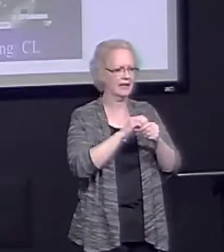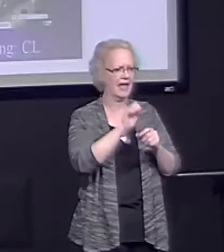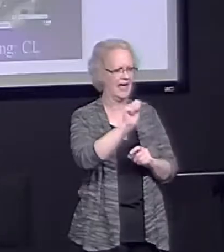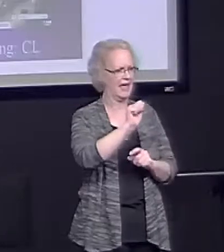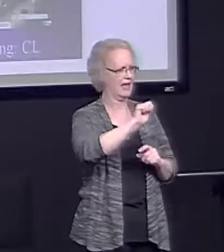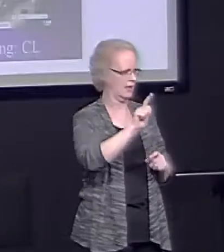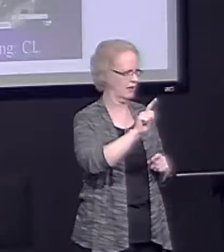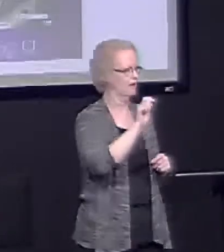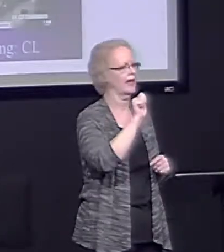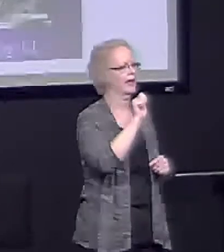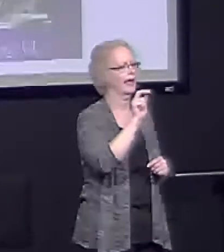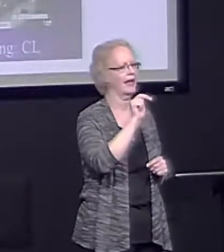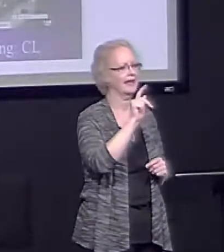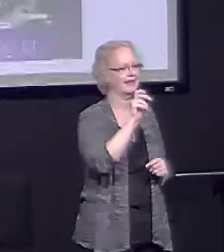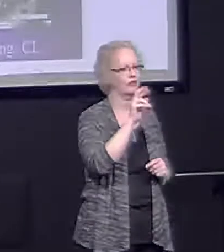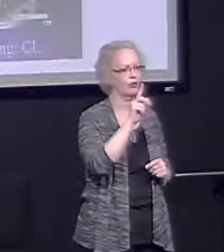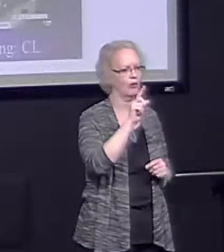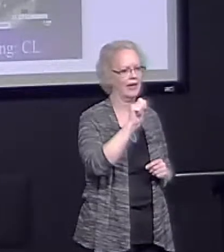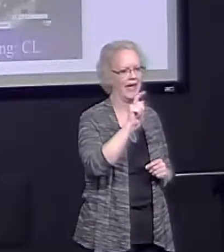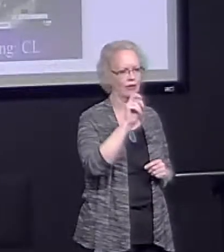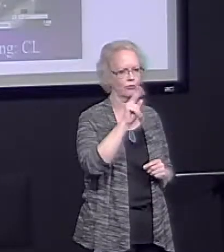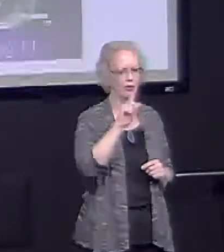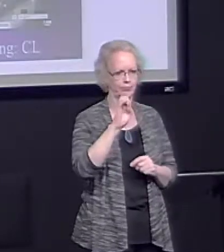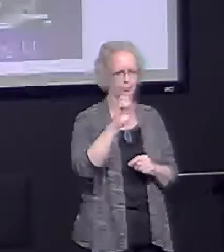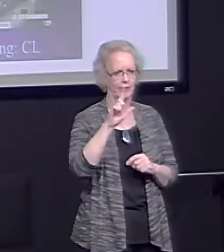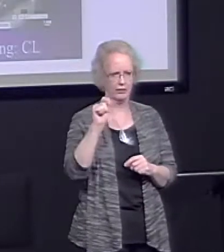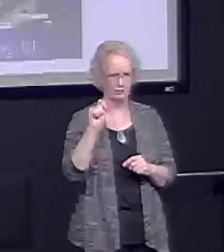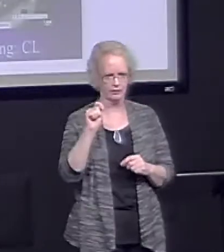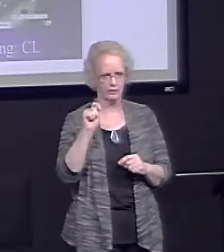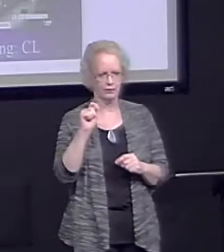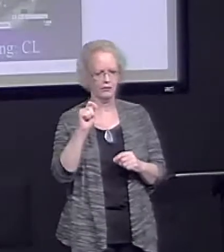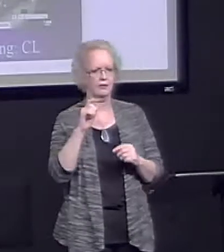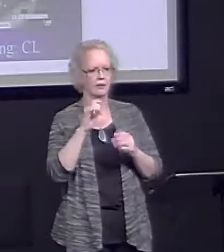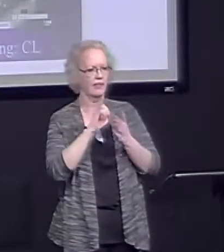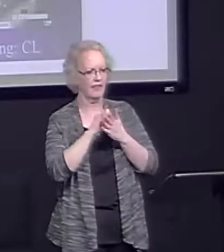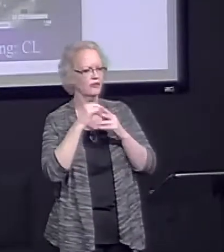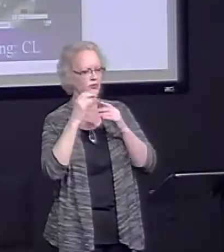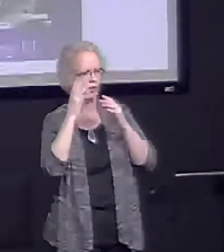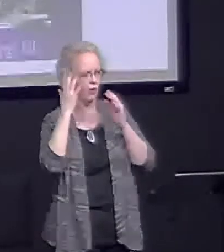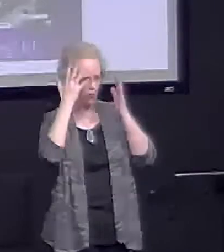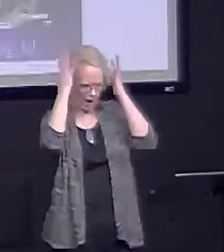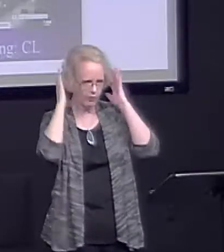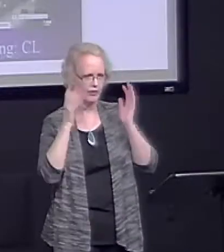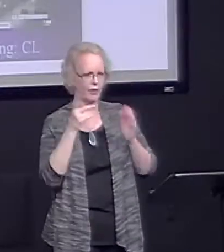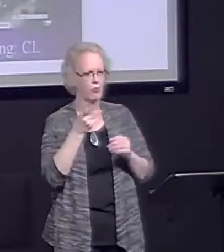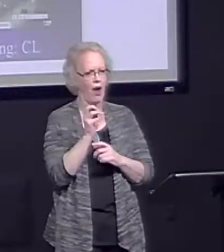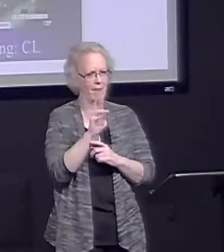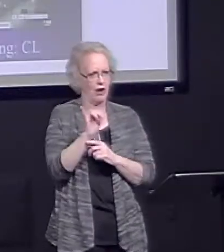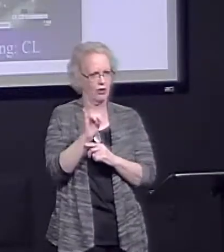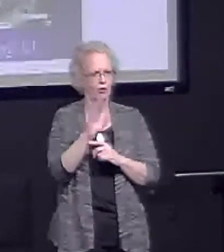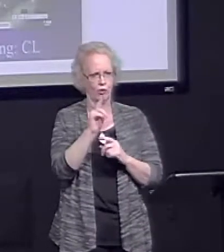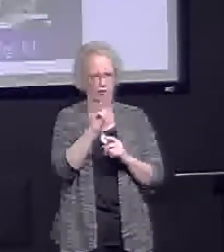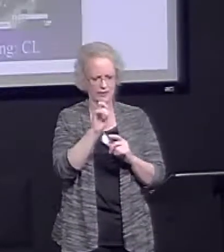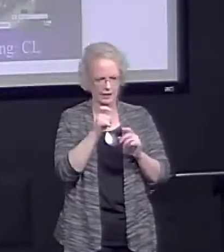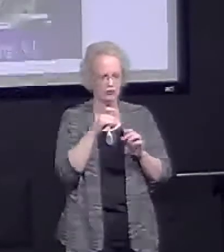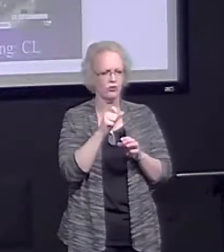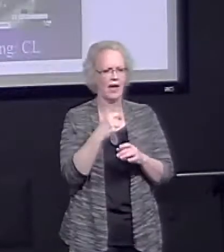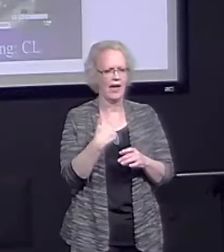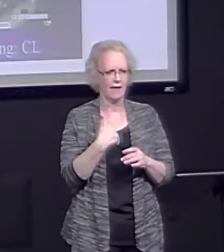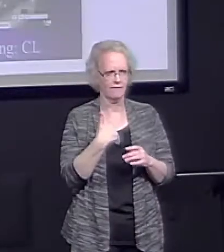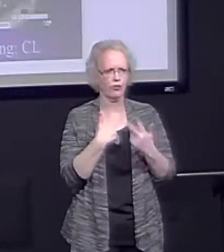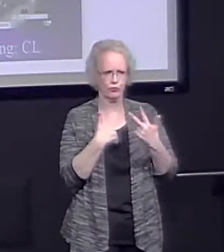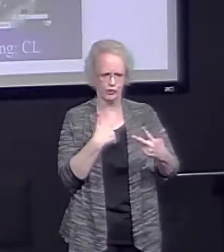this belt that surrounds the primary auditory cortex. There are three, as if you went over this